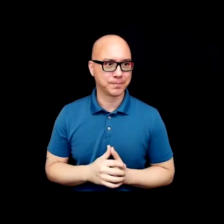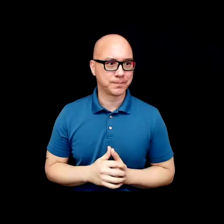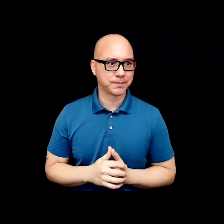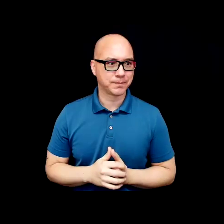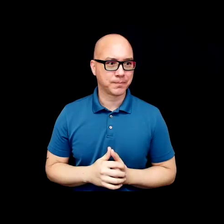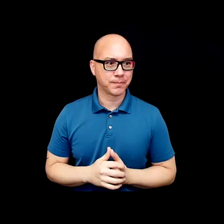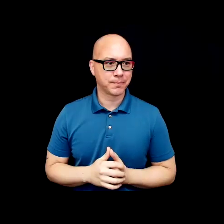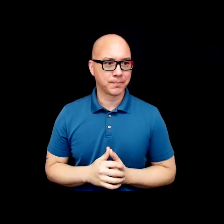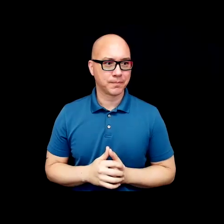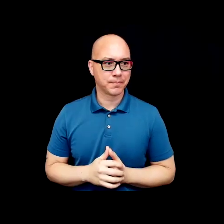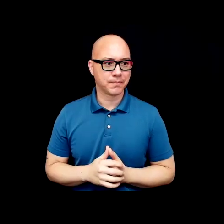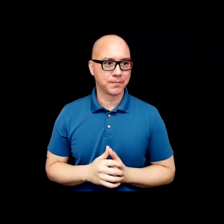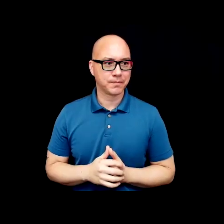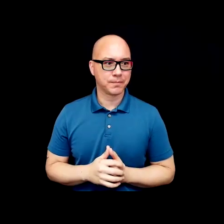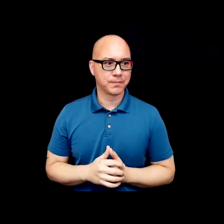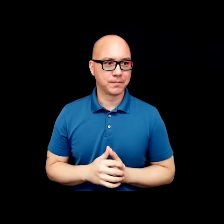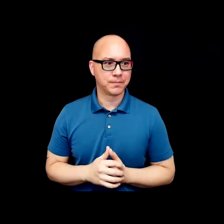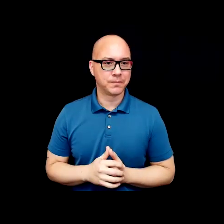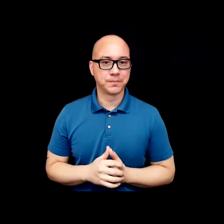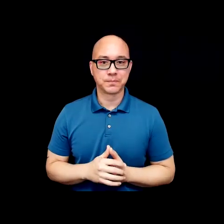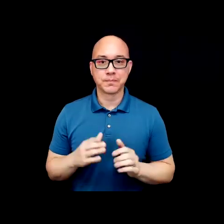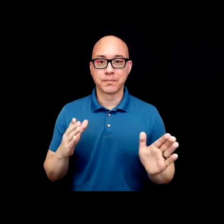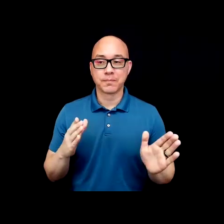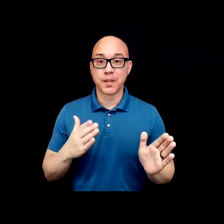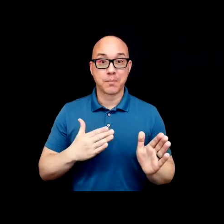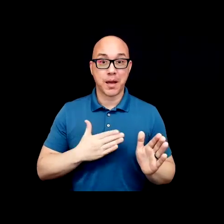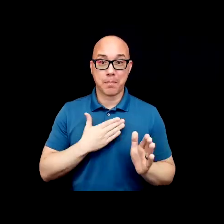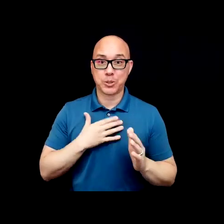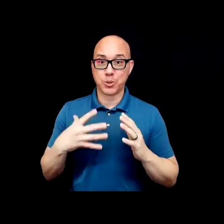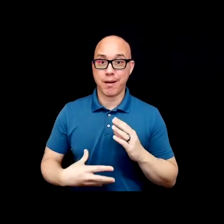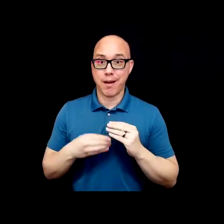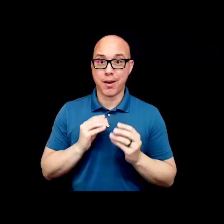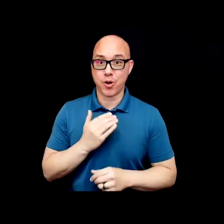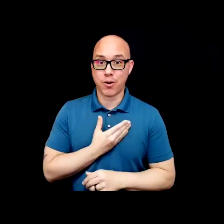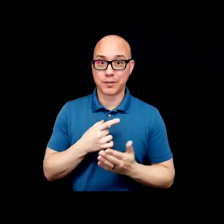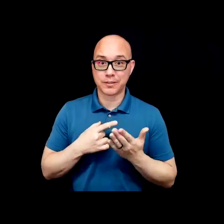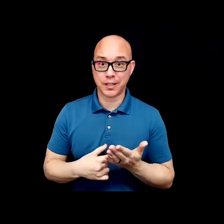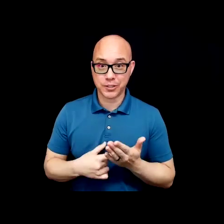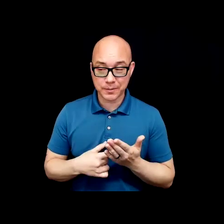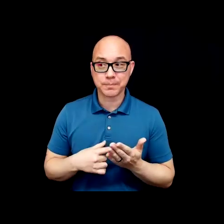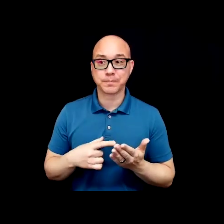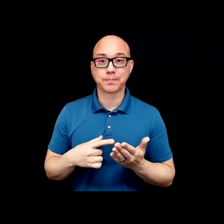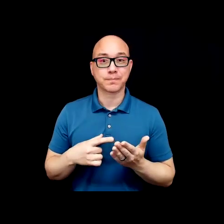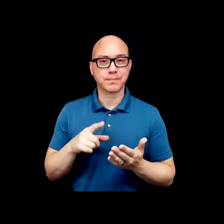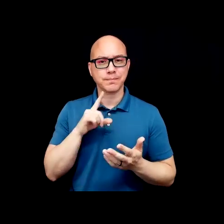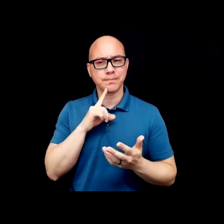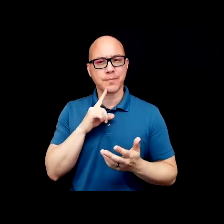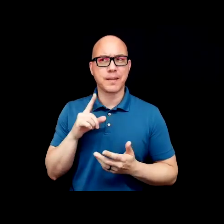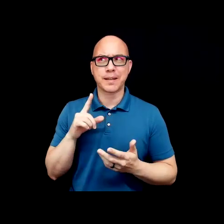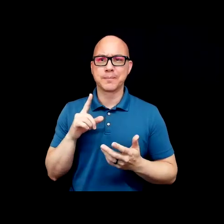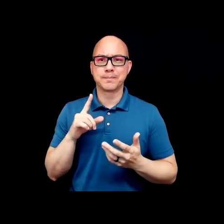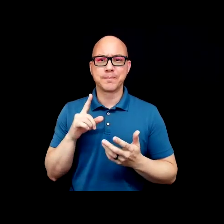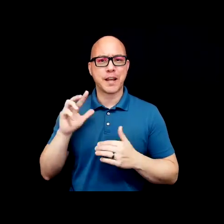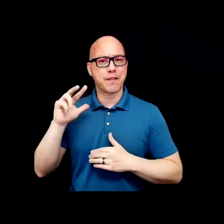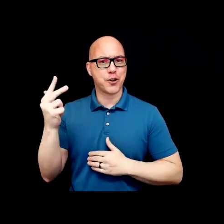to add to the discussion that we are already having is really that sort of third and final level